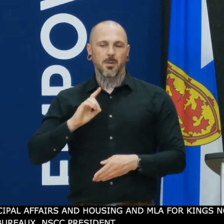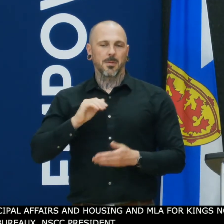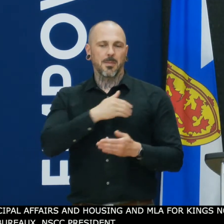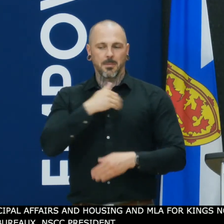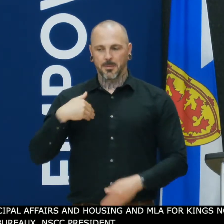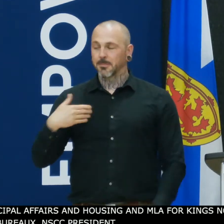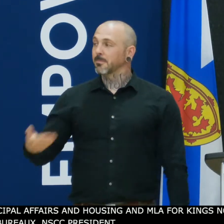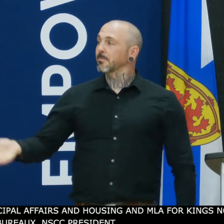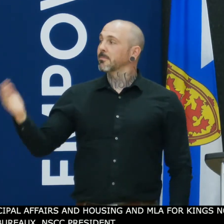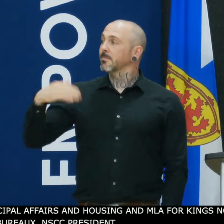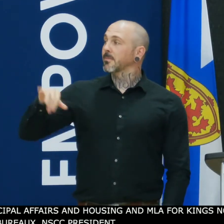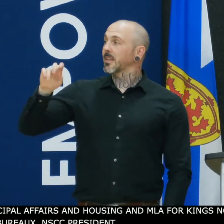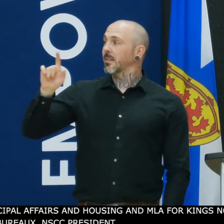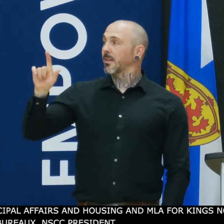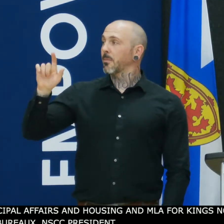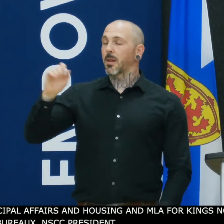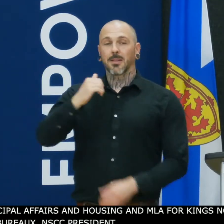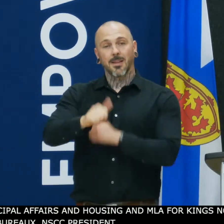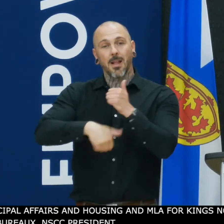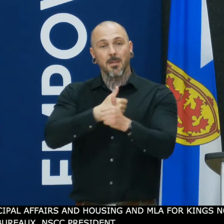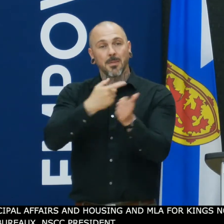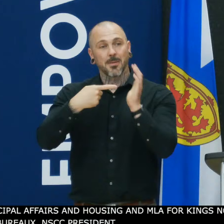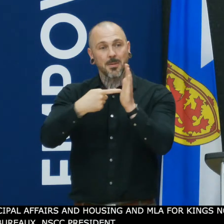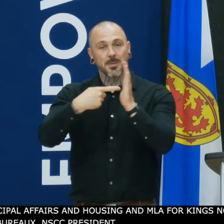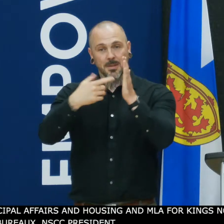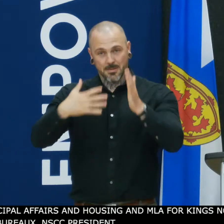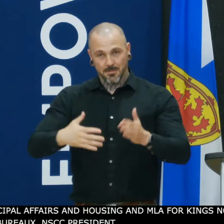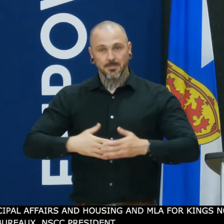Genevieve Allen, Alumni Representative.